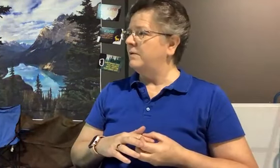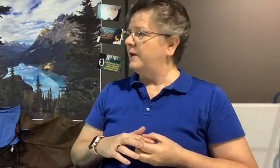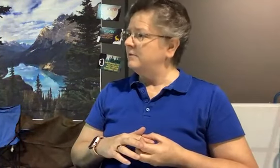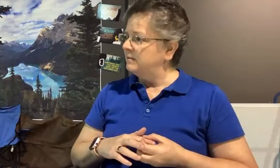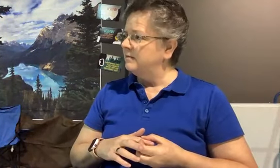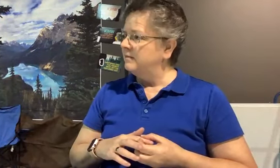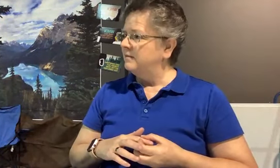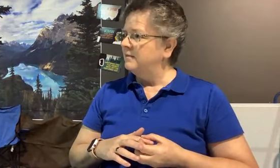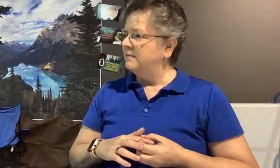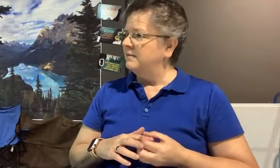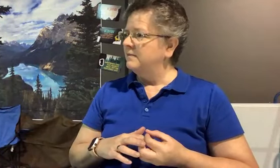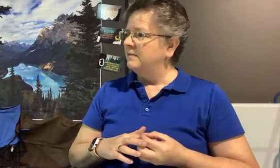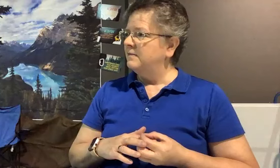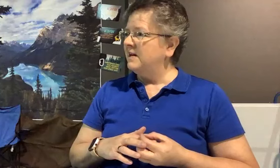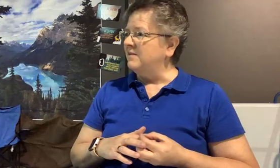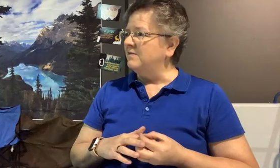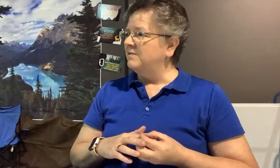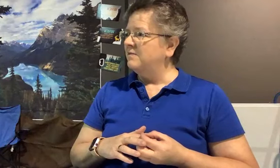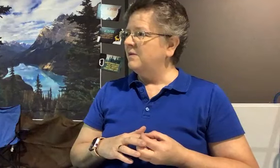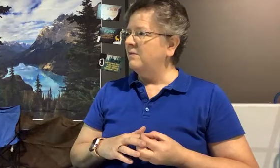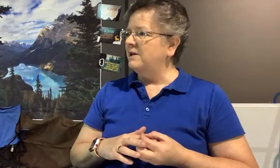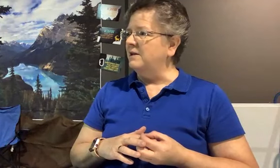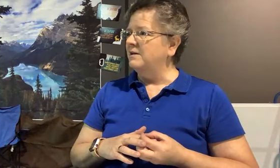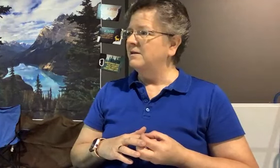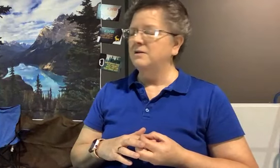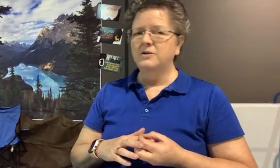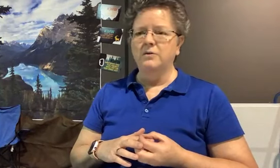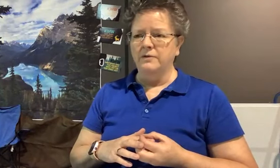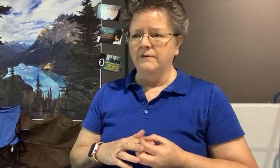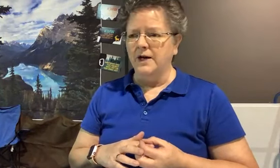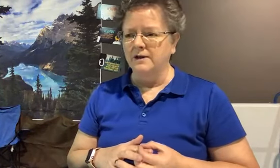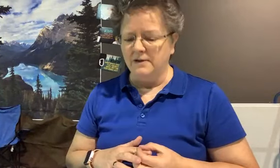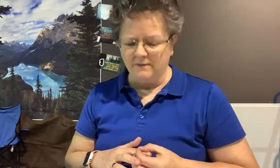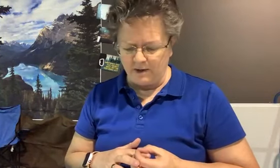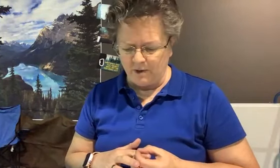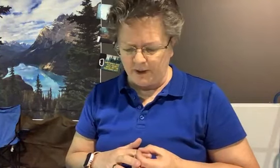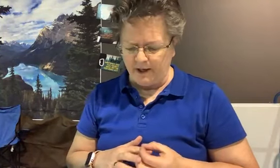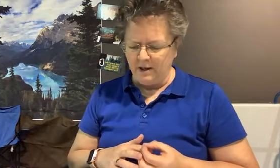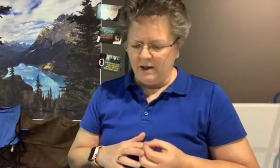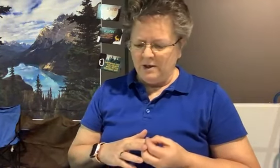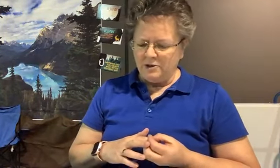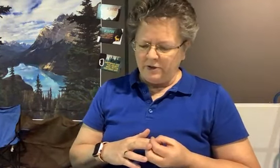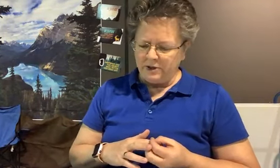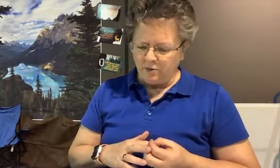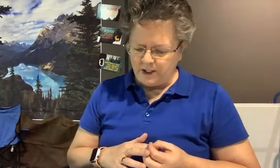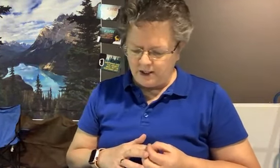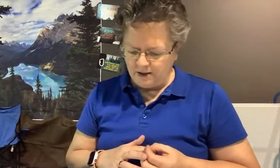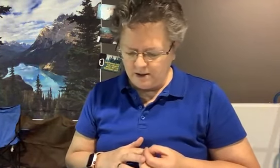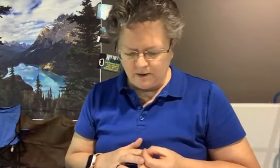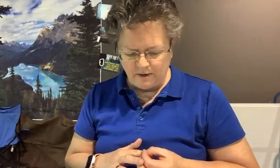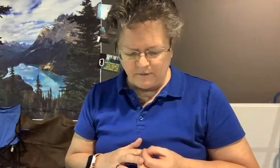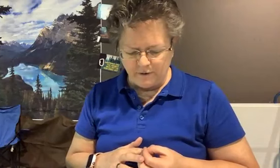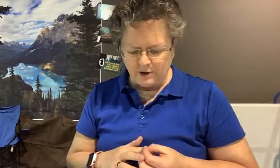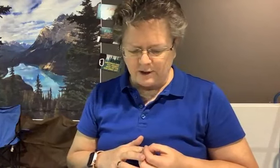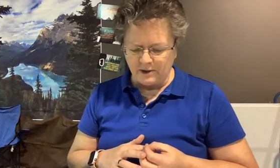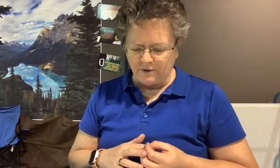repent? No. Why would he? So they've got to repent. So let's read the first six